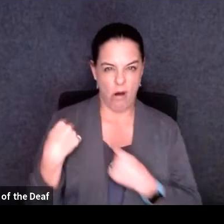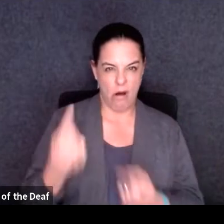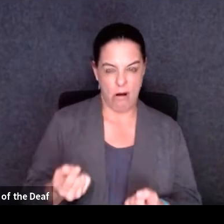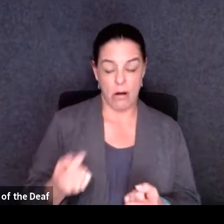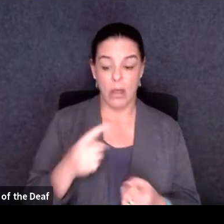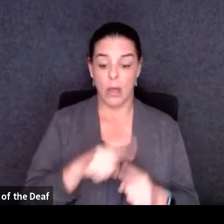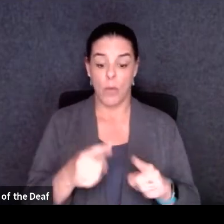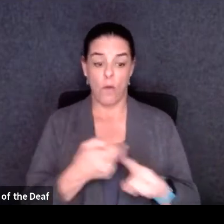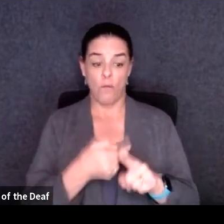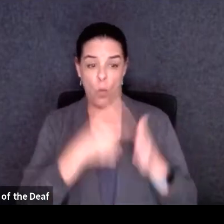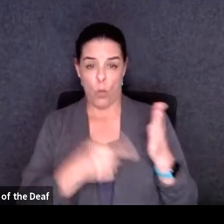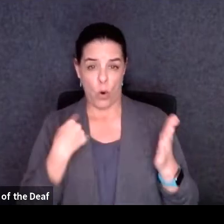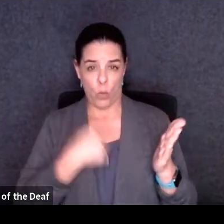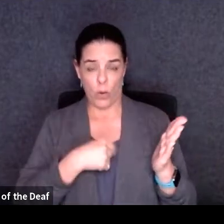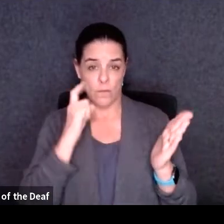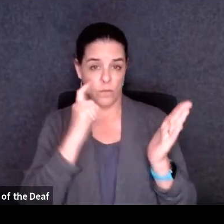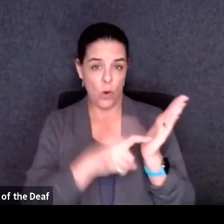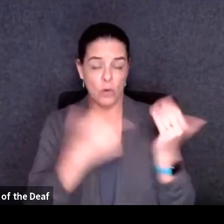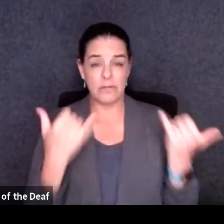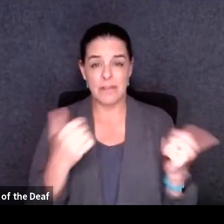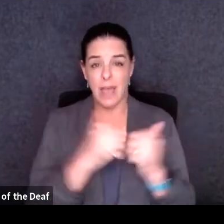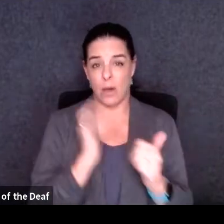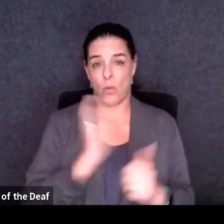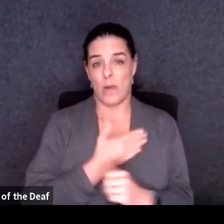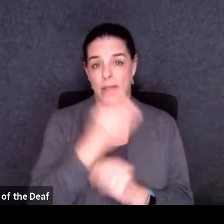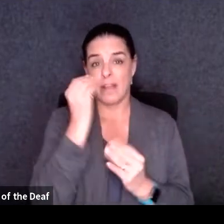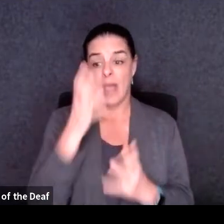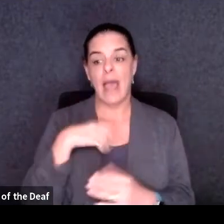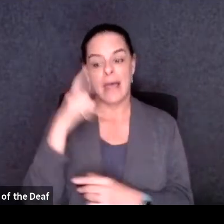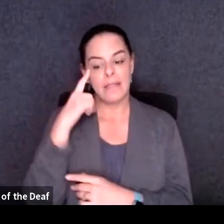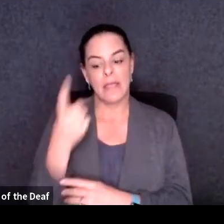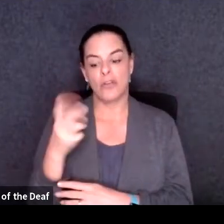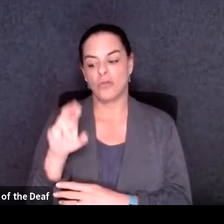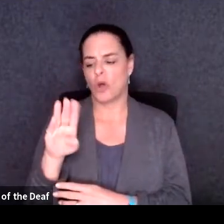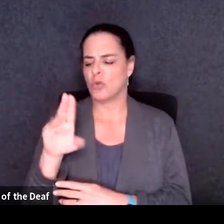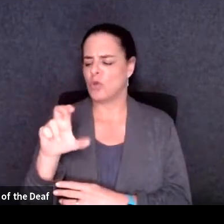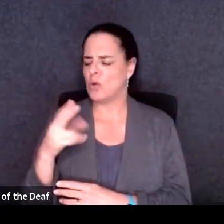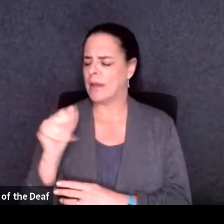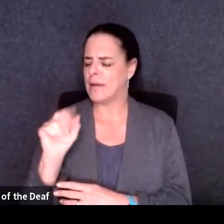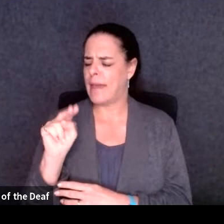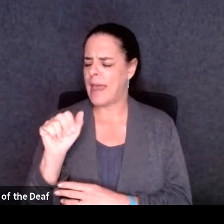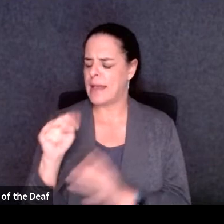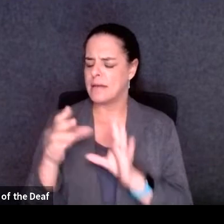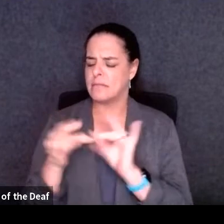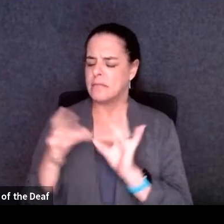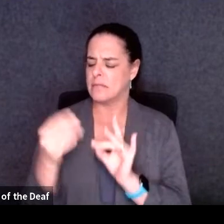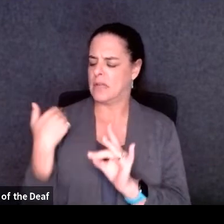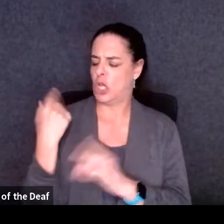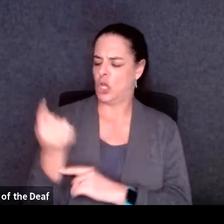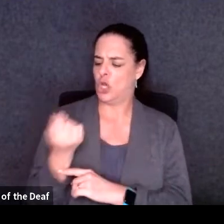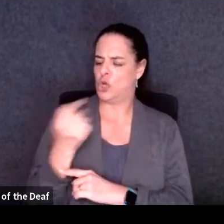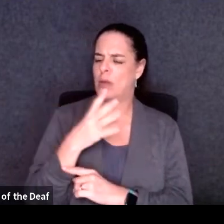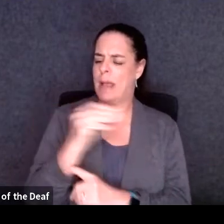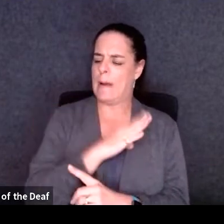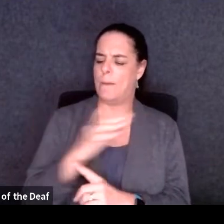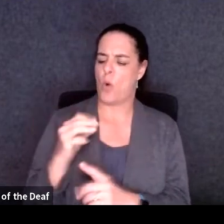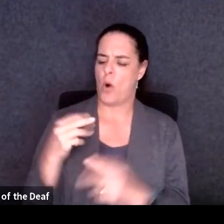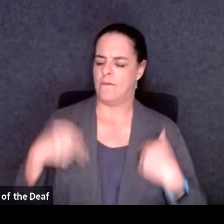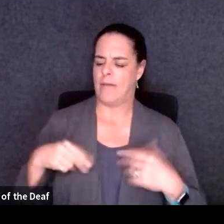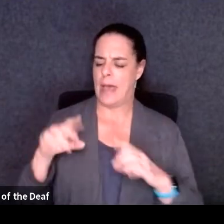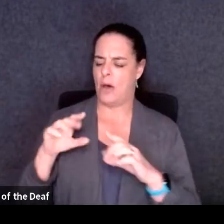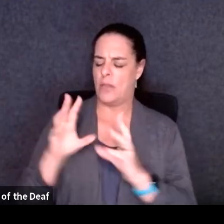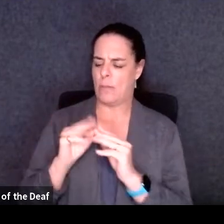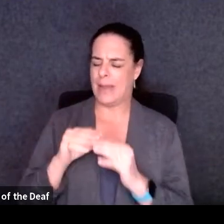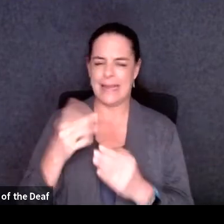current trends that we're seeing in our data that I think Dr. Buchanan said this on Tuesday in the Board of Health meeting that it's going in the wrong